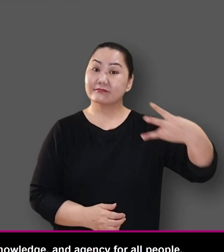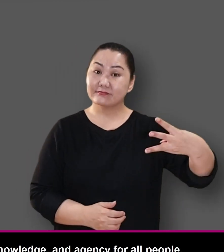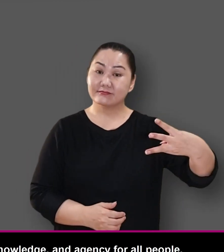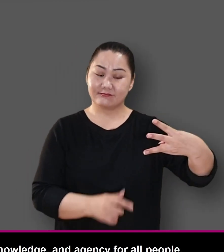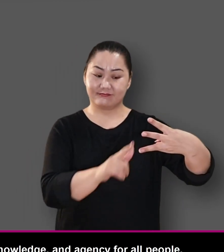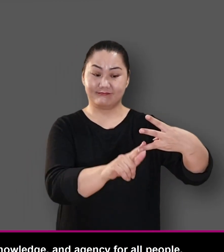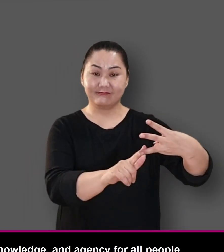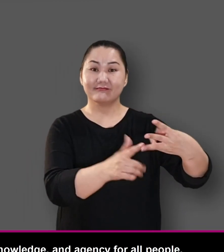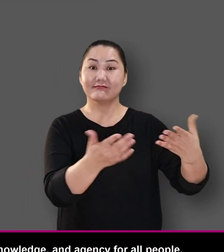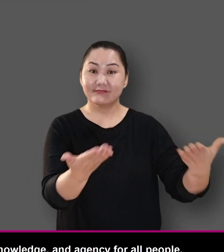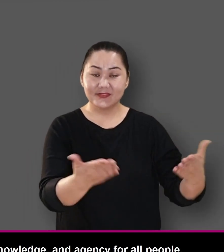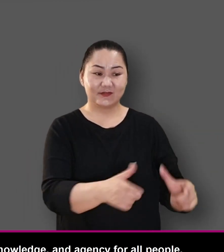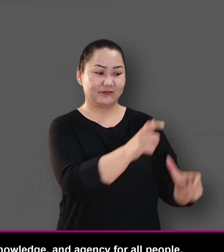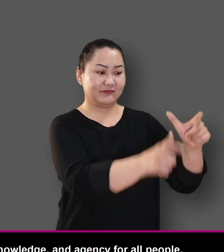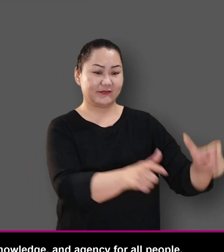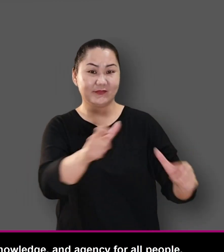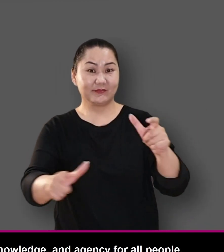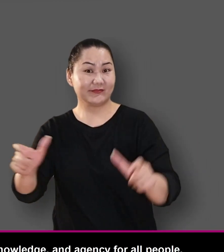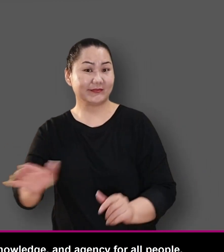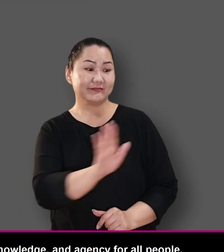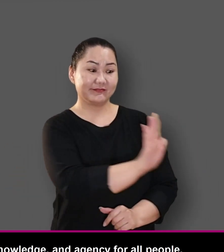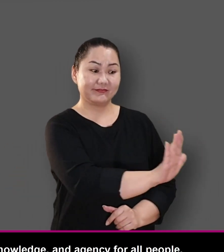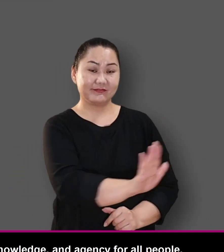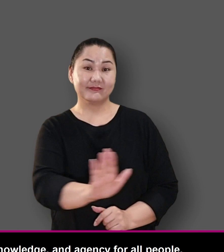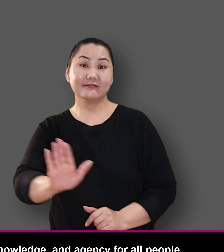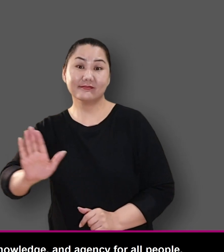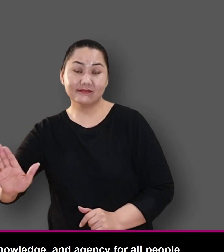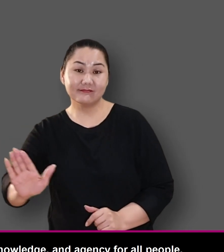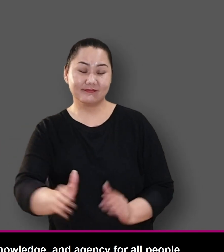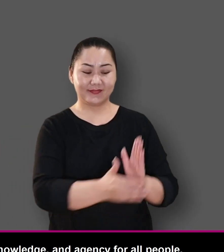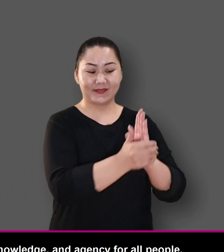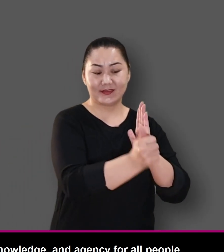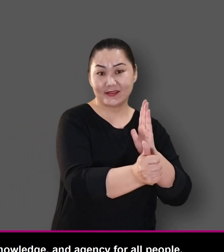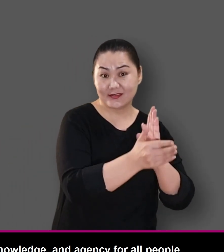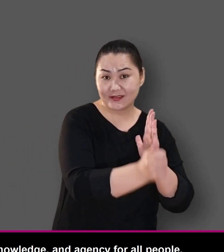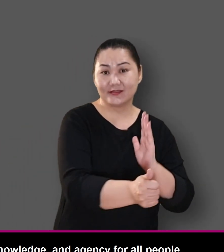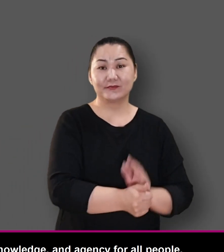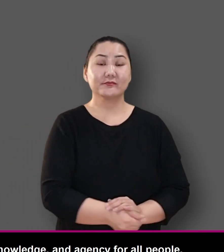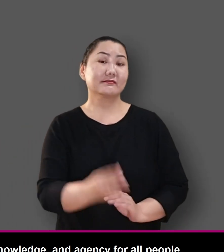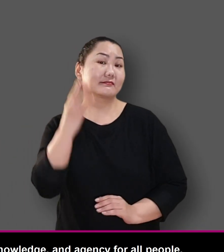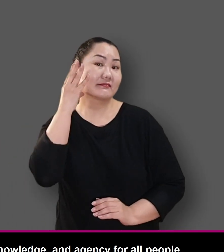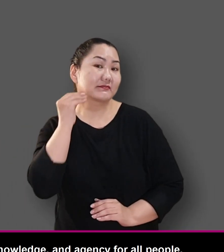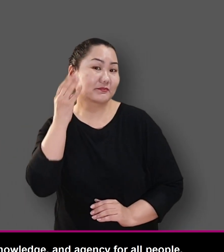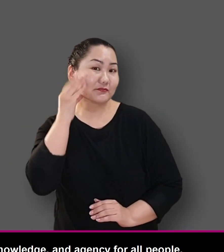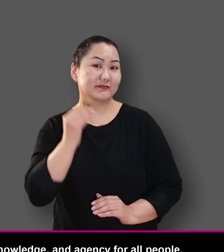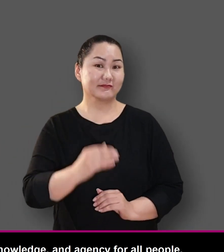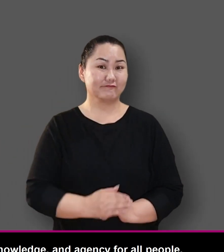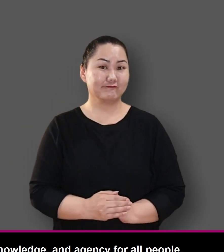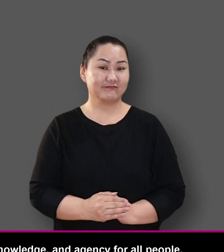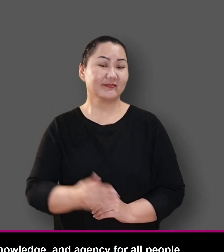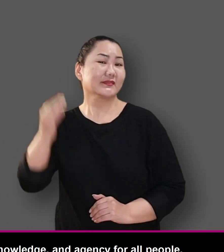Increase skills, experience, knowledge, and agency for all people.